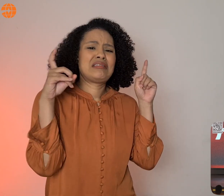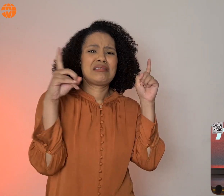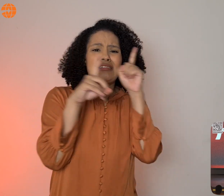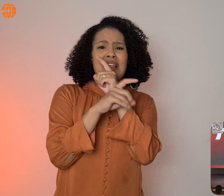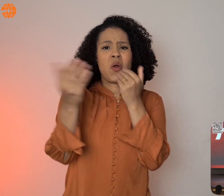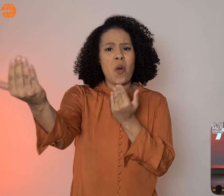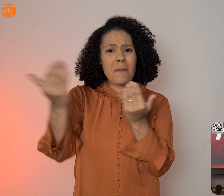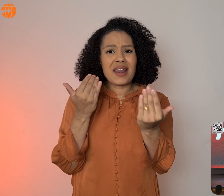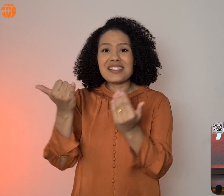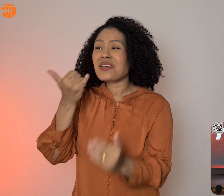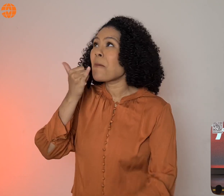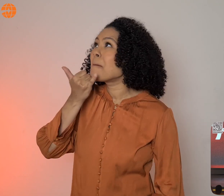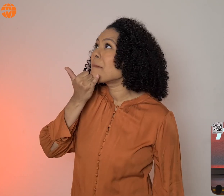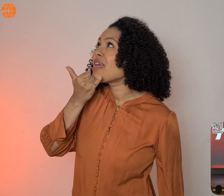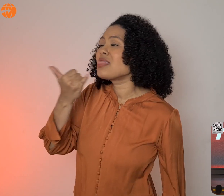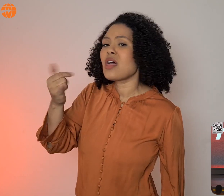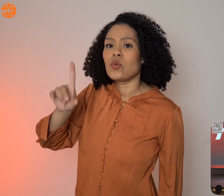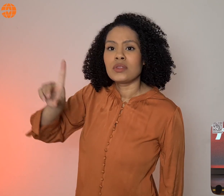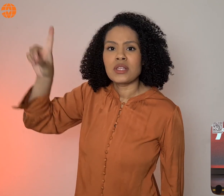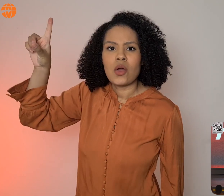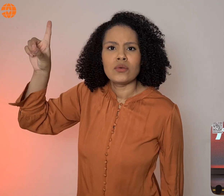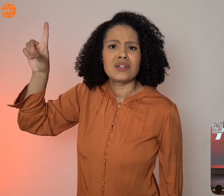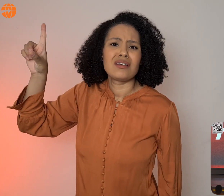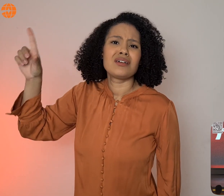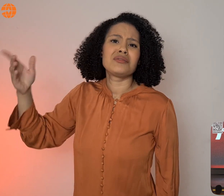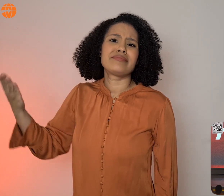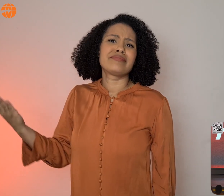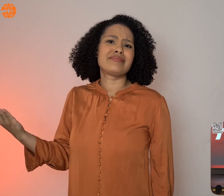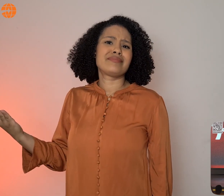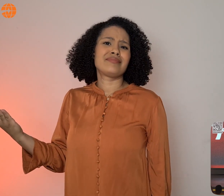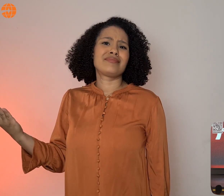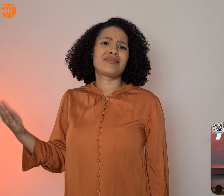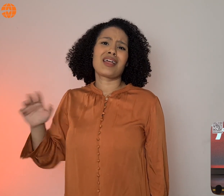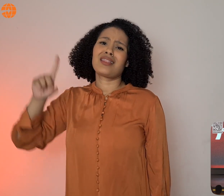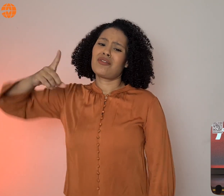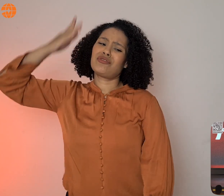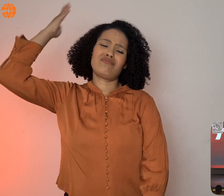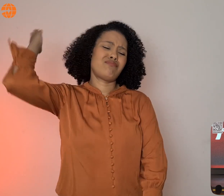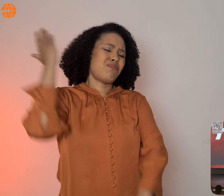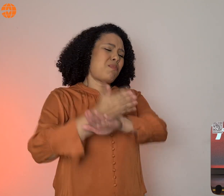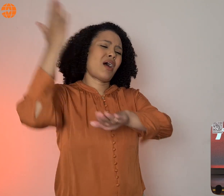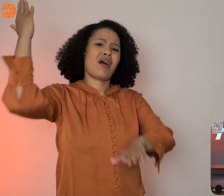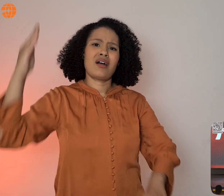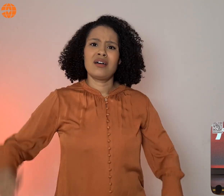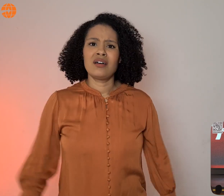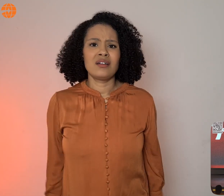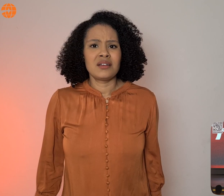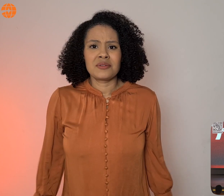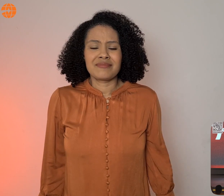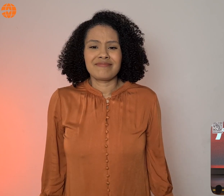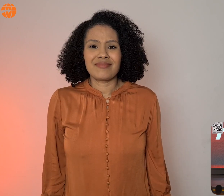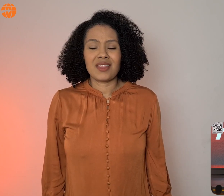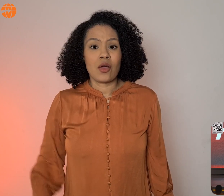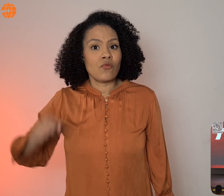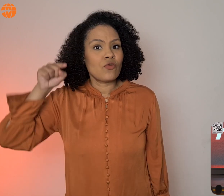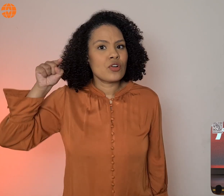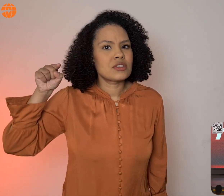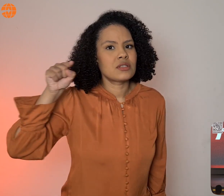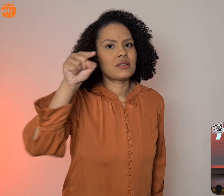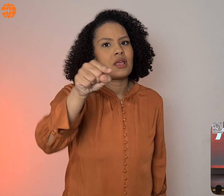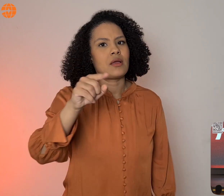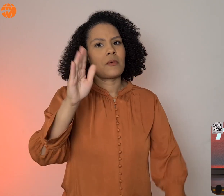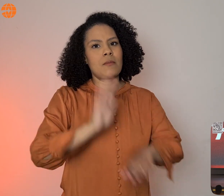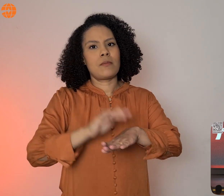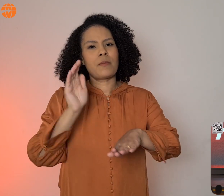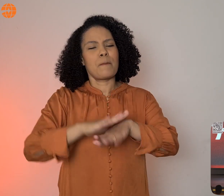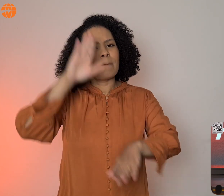nossas vidas, elas são nada. So preach to your own soul. Então, pregue para você You're mesmo. the one you need to hear. Você é aquele que